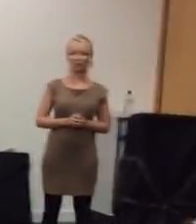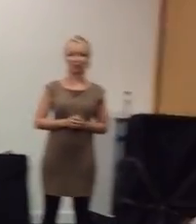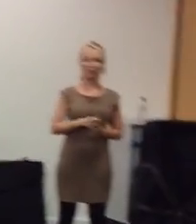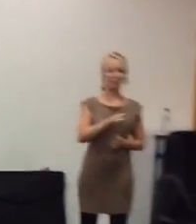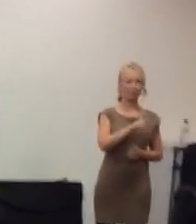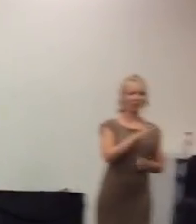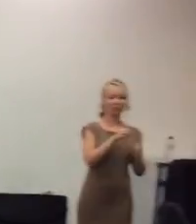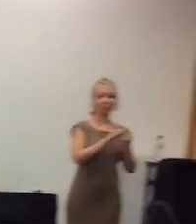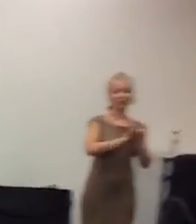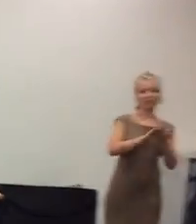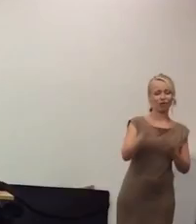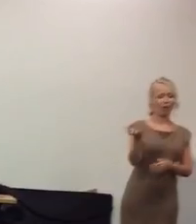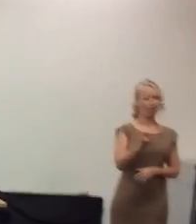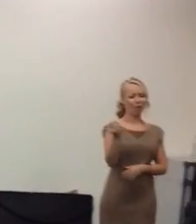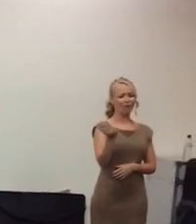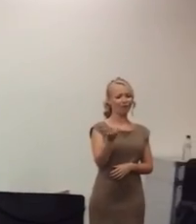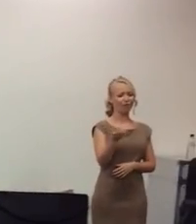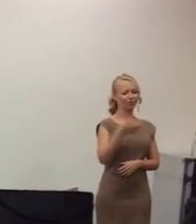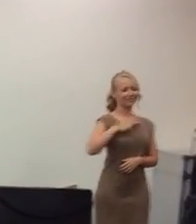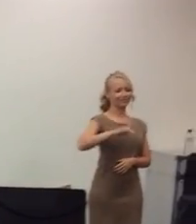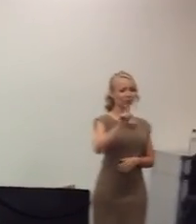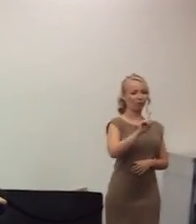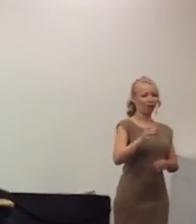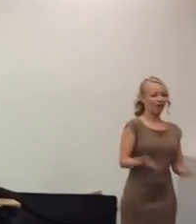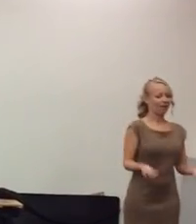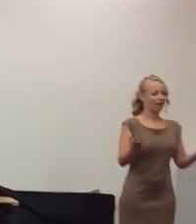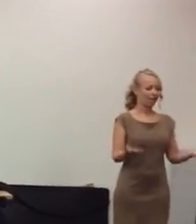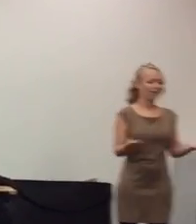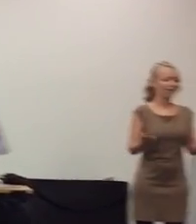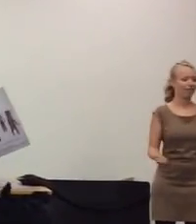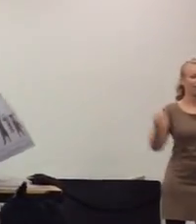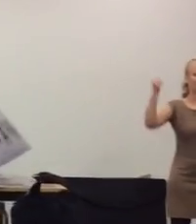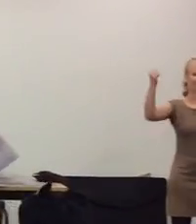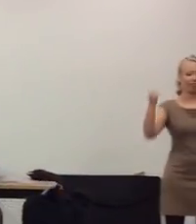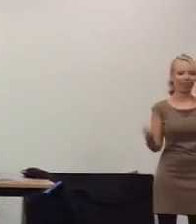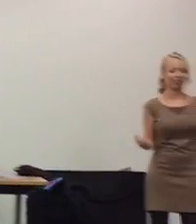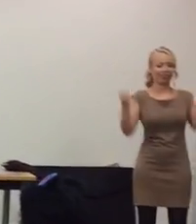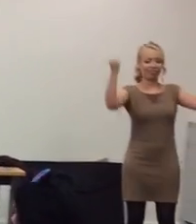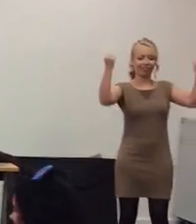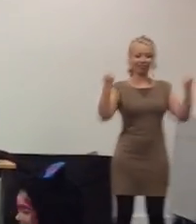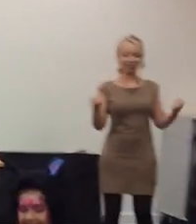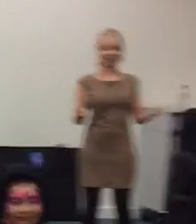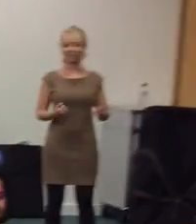Brunhilfer needed heavier weights than everyone else.